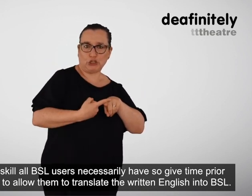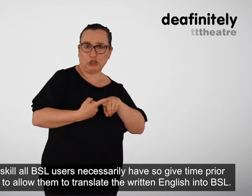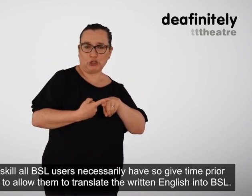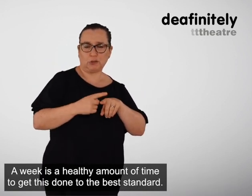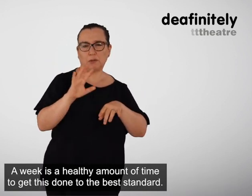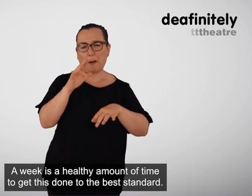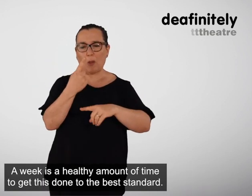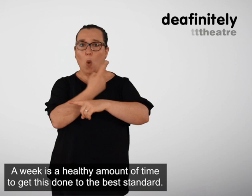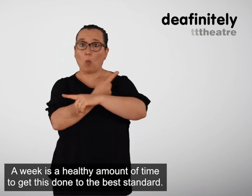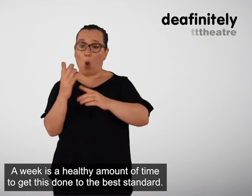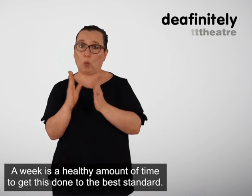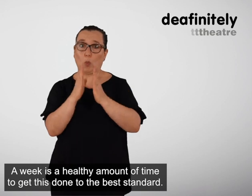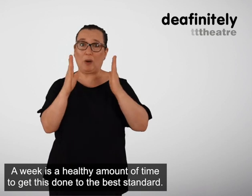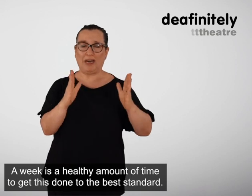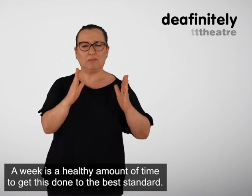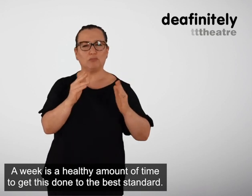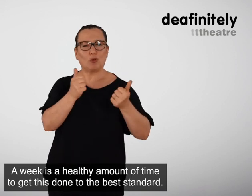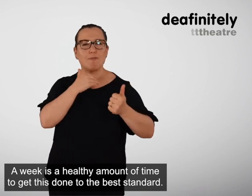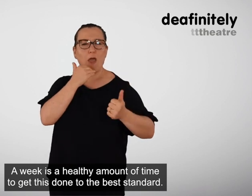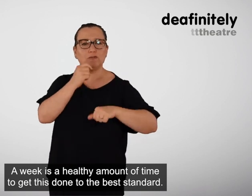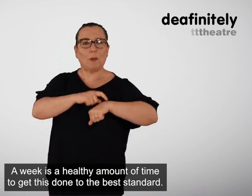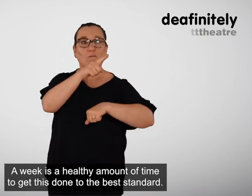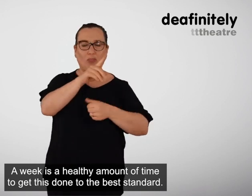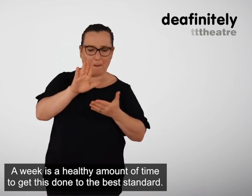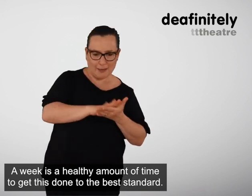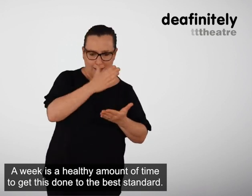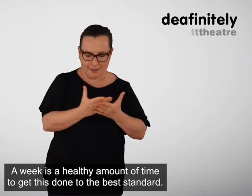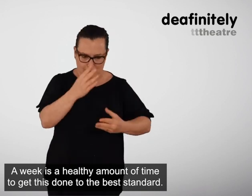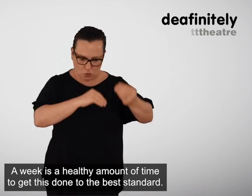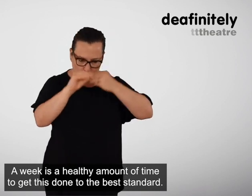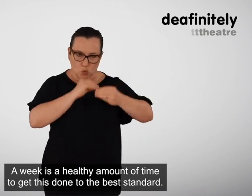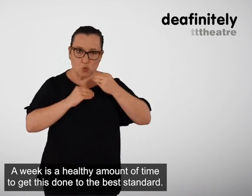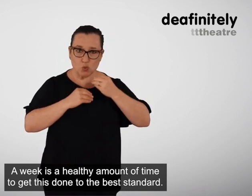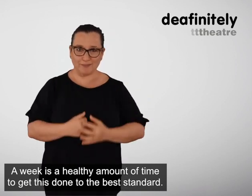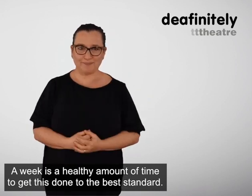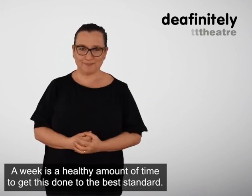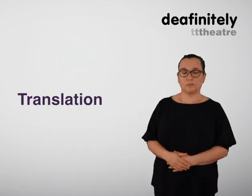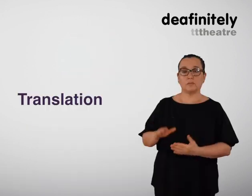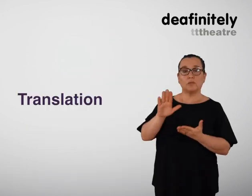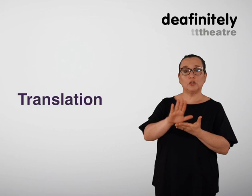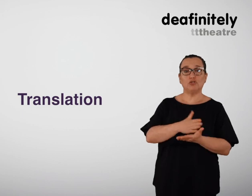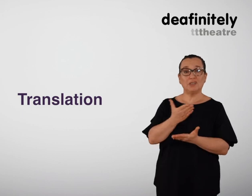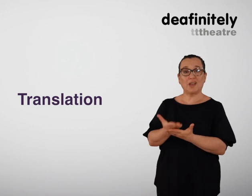written English into BSL. A week is a healthy amount of time to get this done to the best standard.